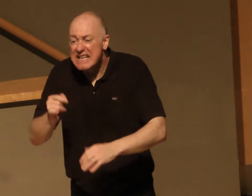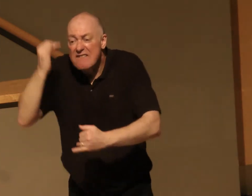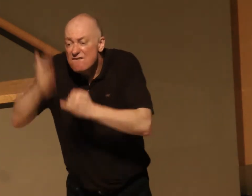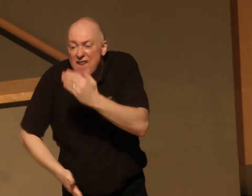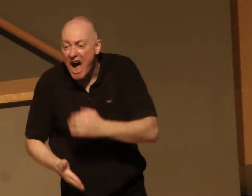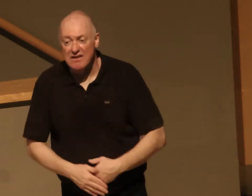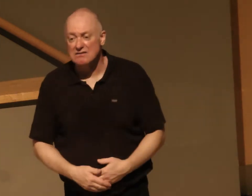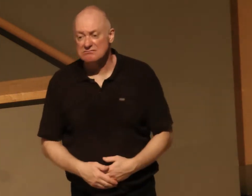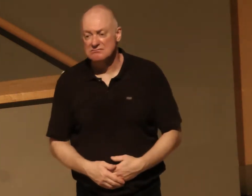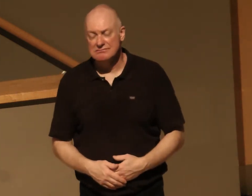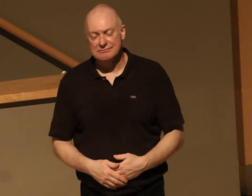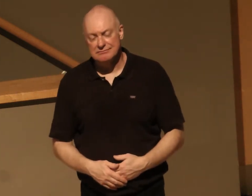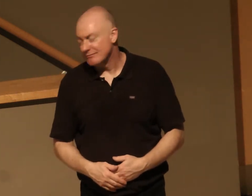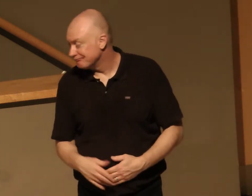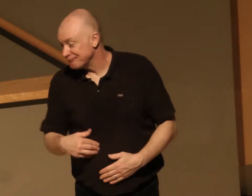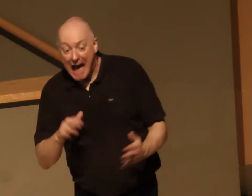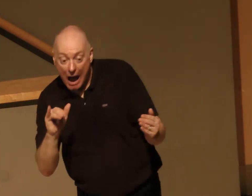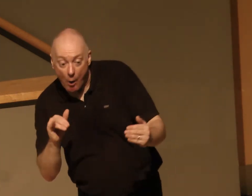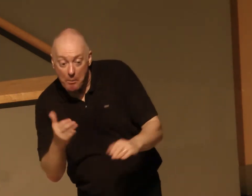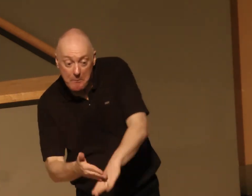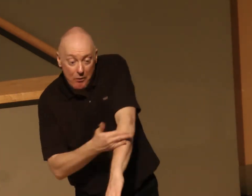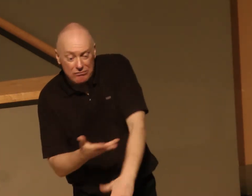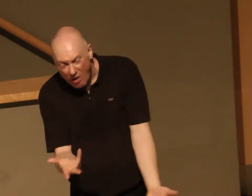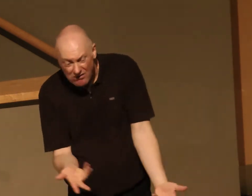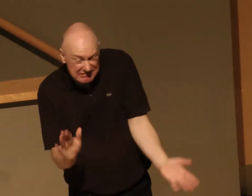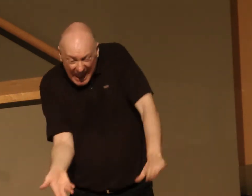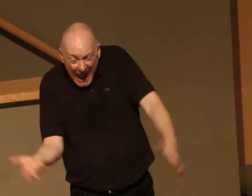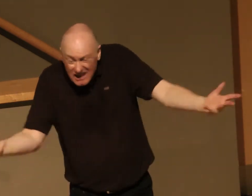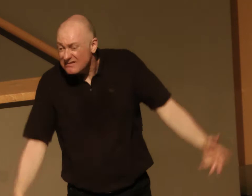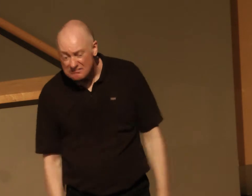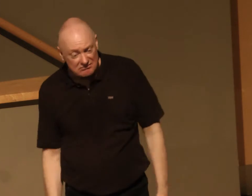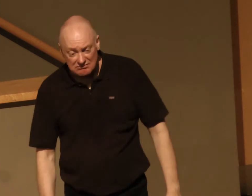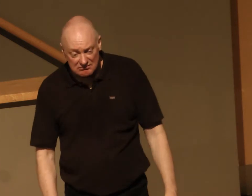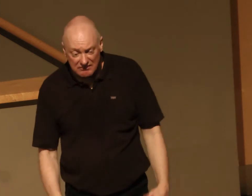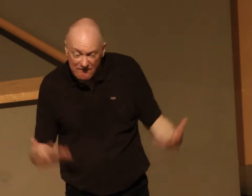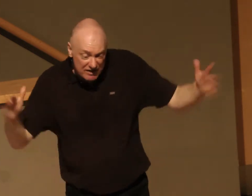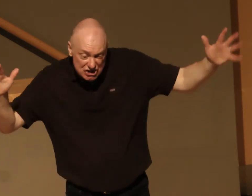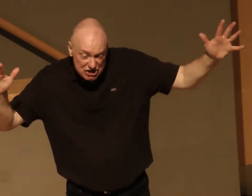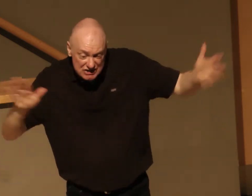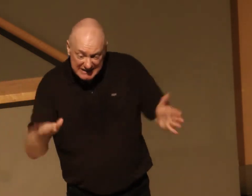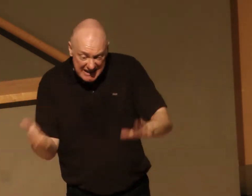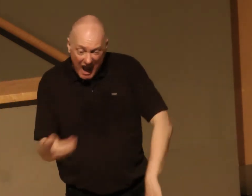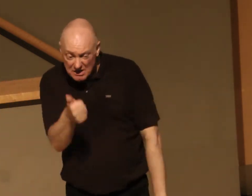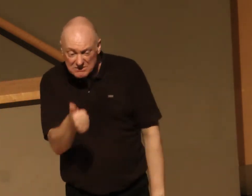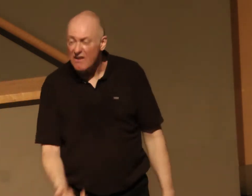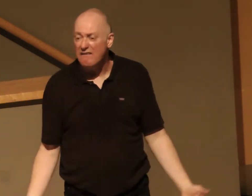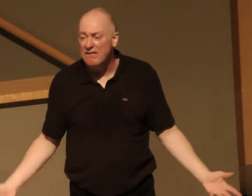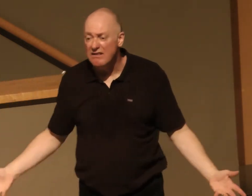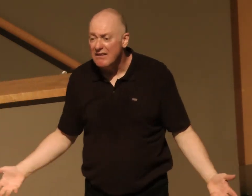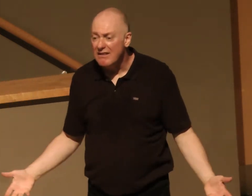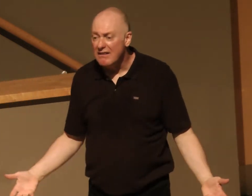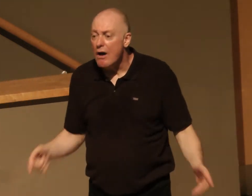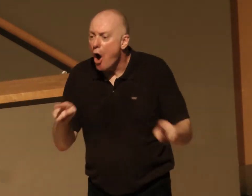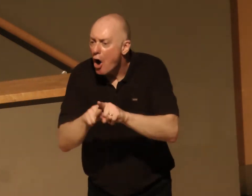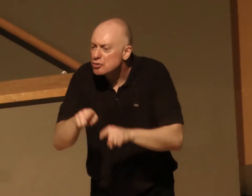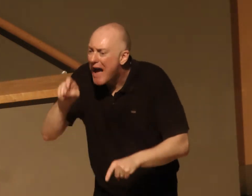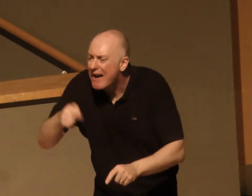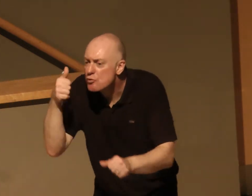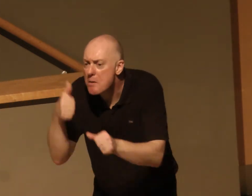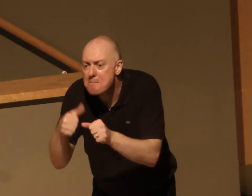going there hoping and saying he'll get better. They're going there with a sense that it's final, he's dead. We also have to remember that the death